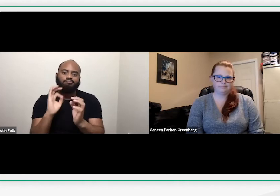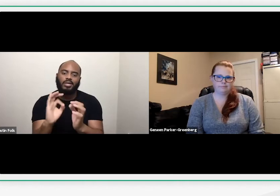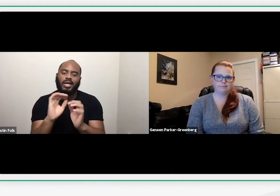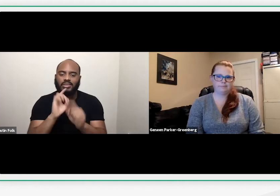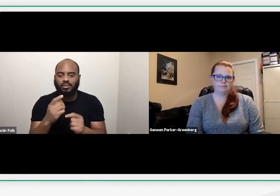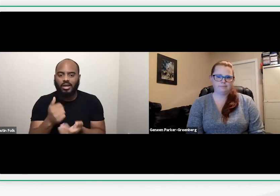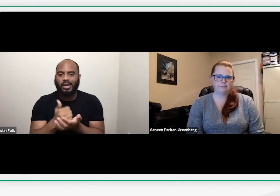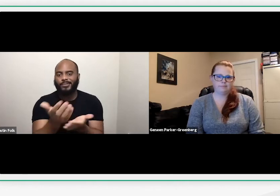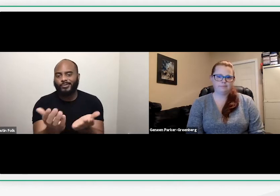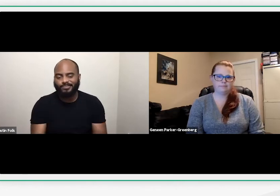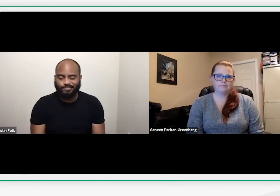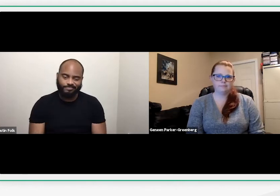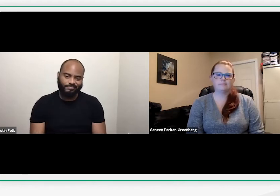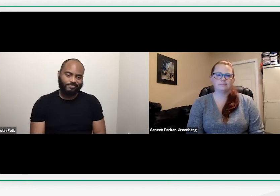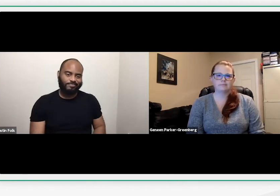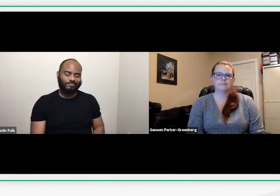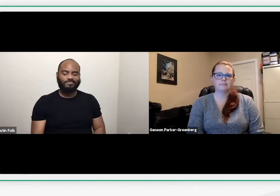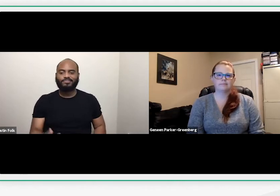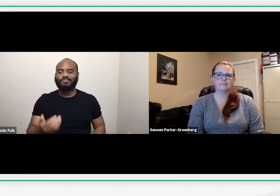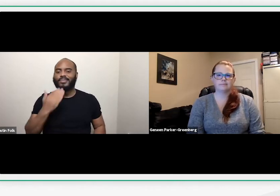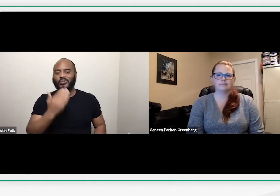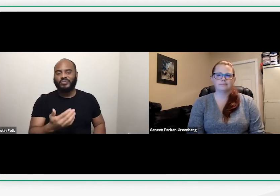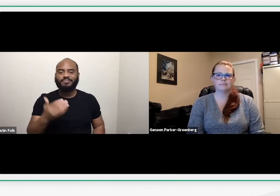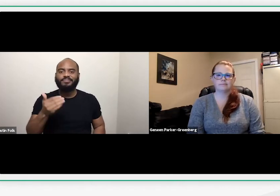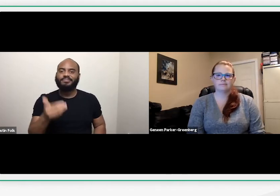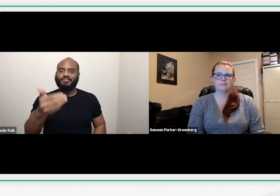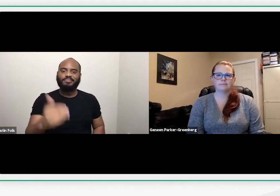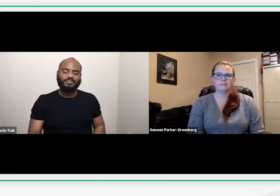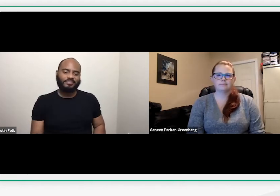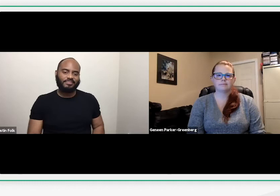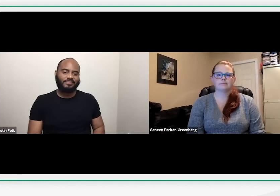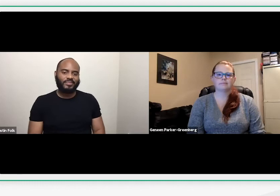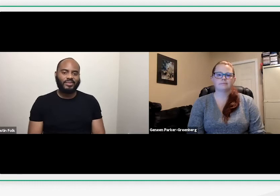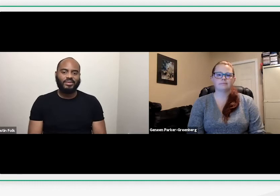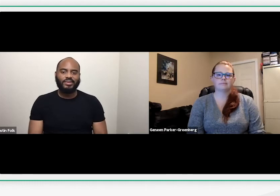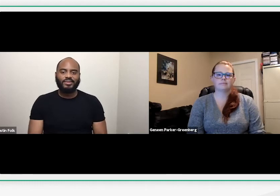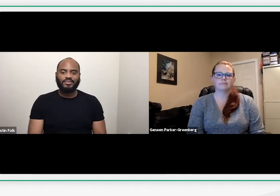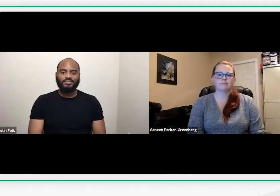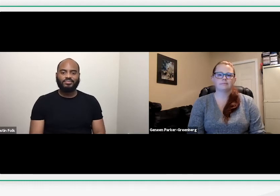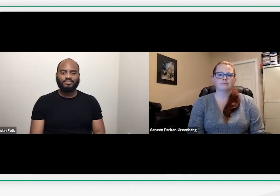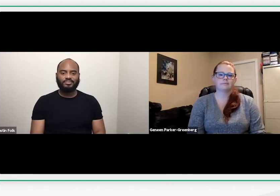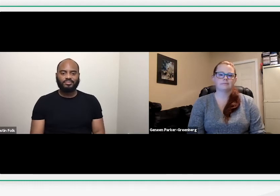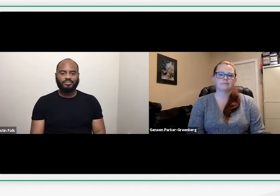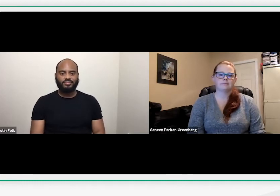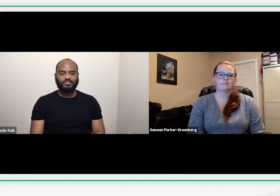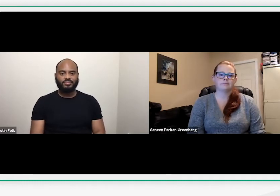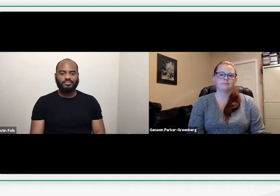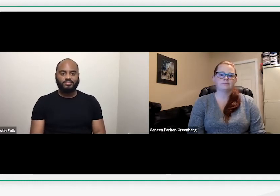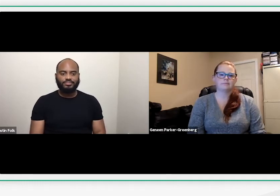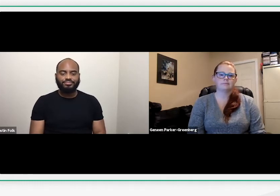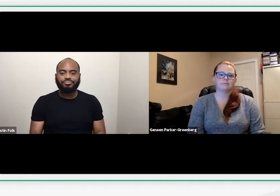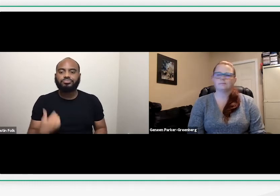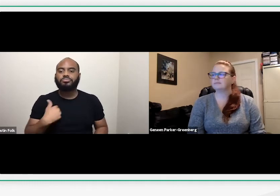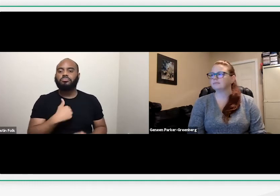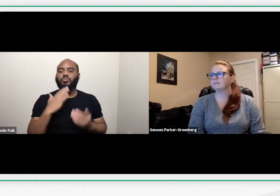We'd like everyone to be able to access tonight's program, so we are here and responsive in that way as well. Just wanted to remind folks in